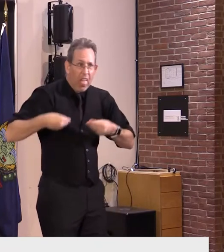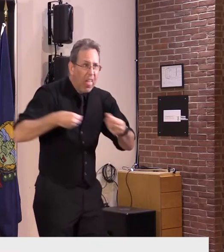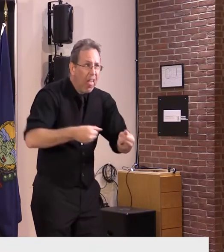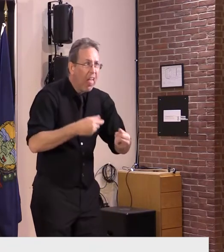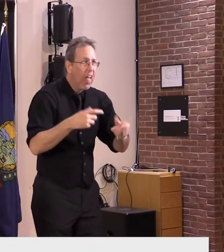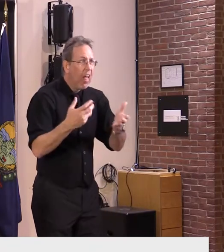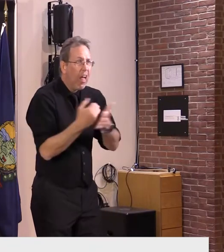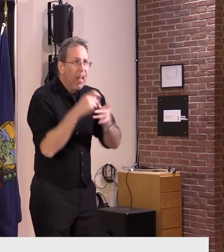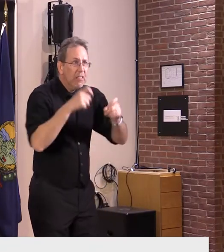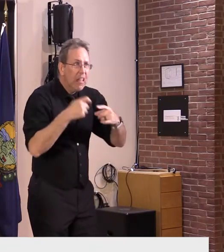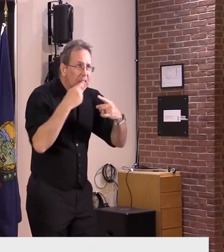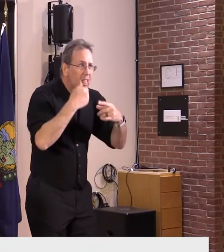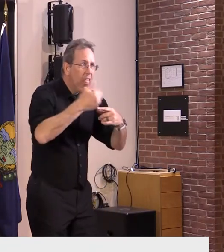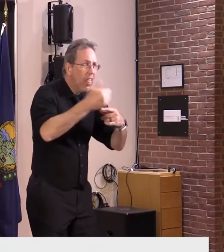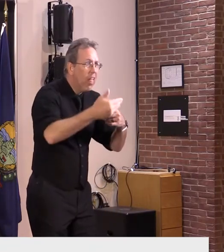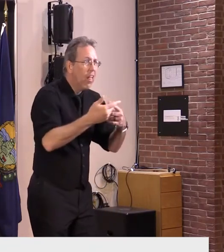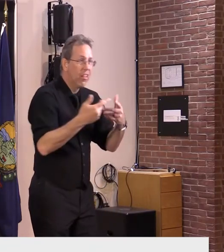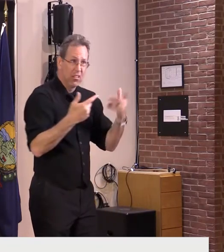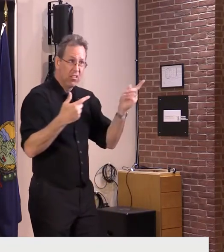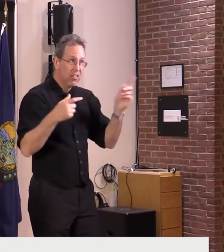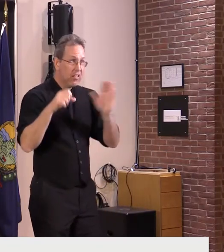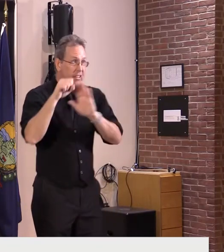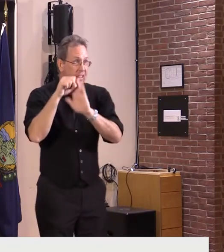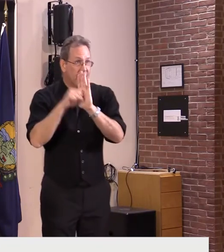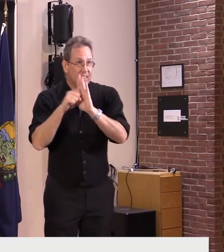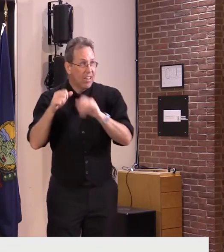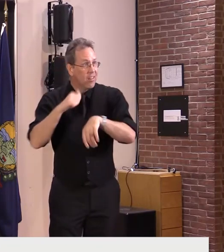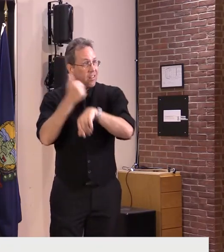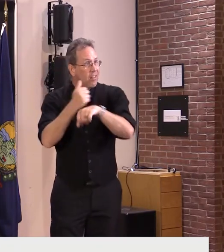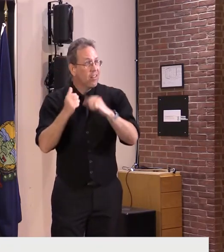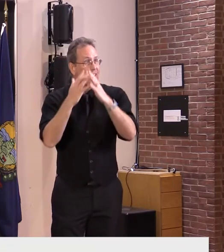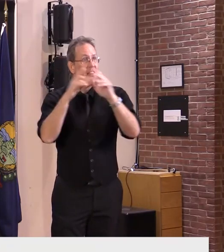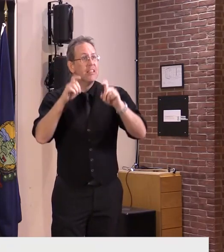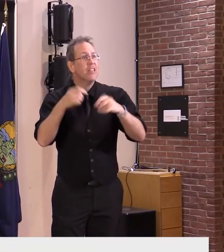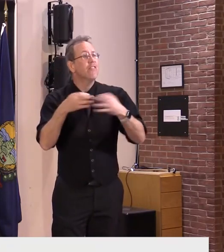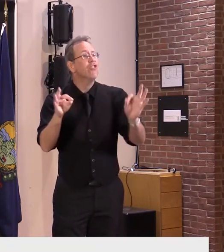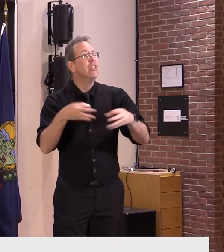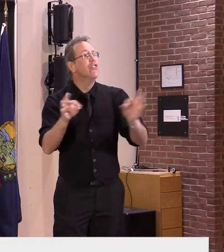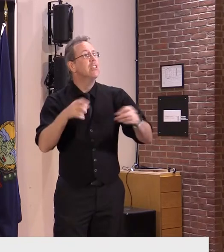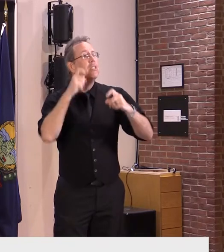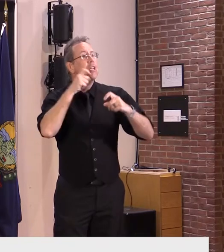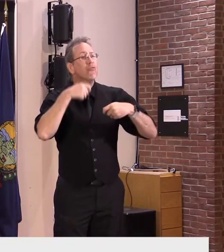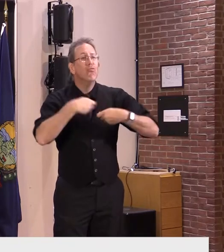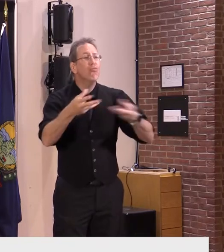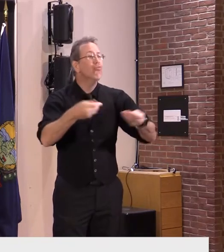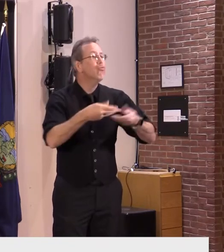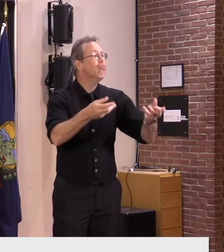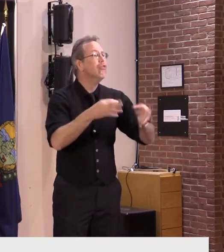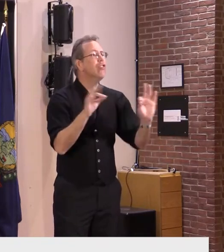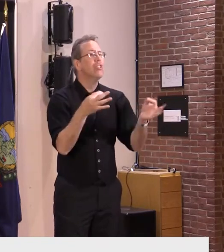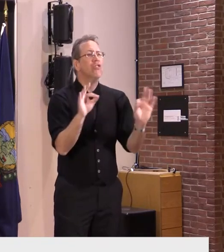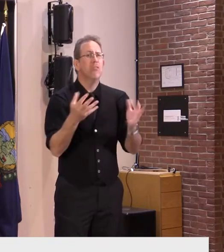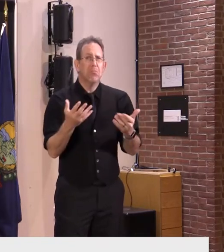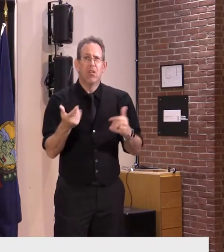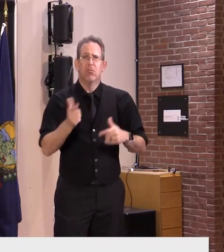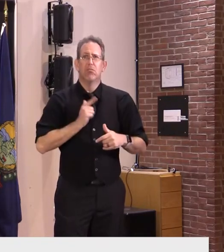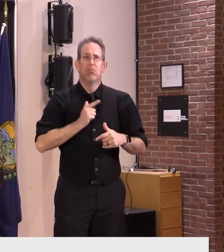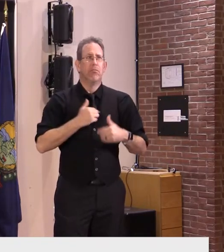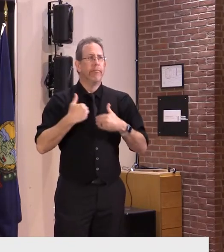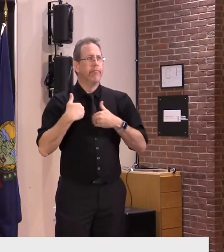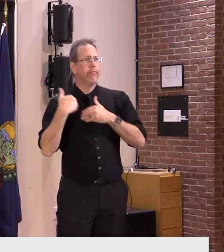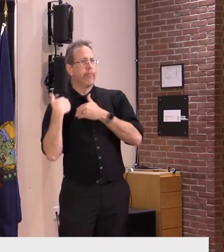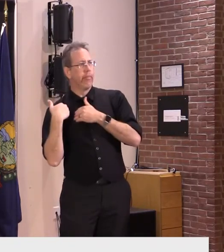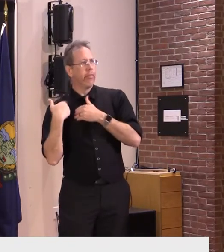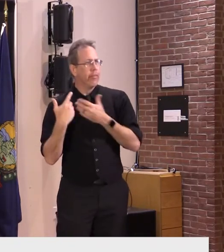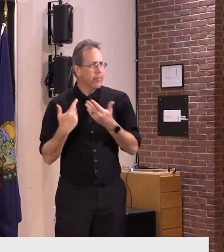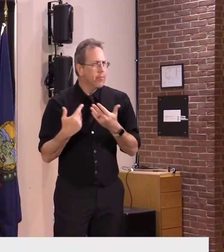Now that the state-run testing sites aren't giving away, you know, easily affordable antigen tests or LAMP tests.